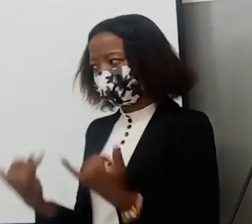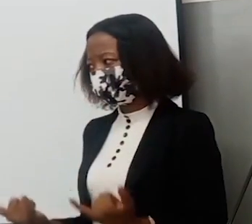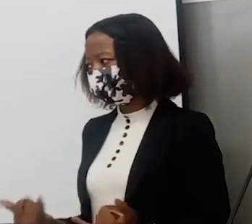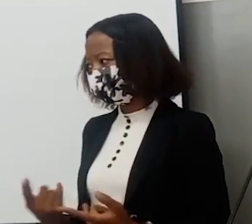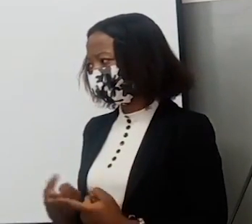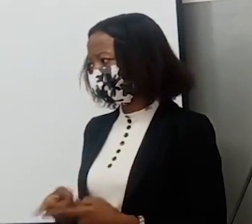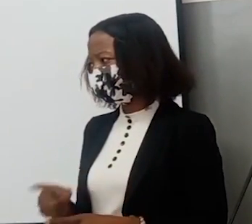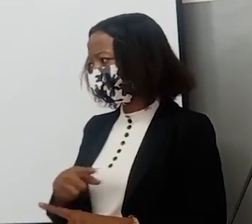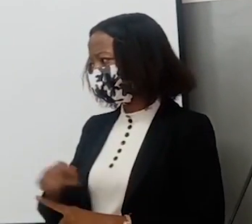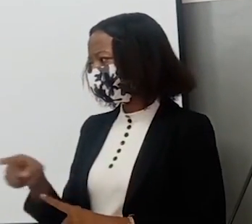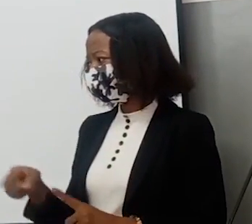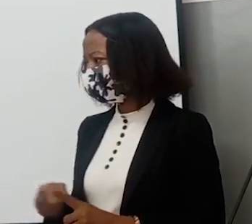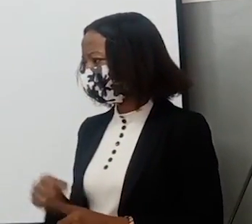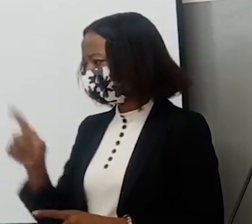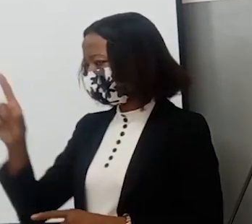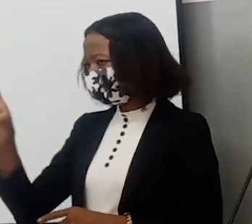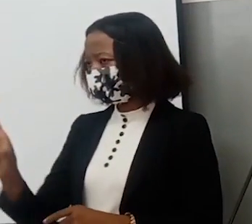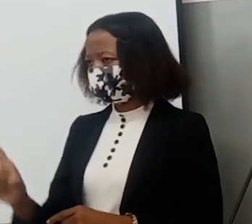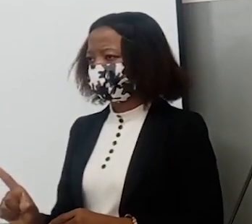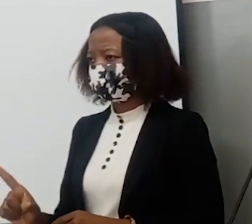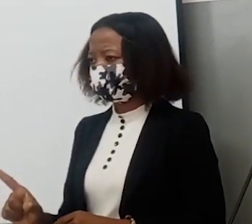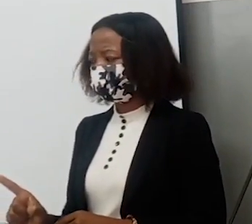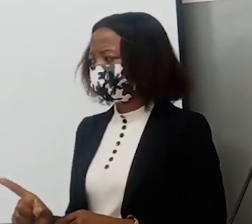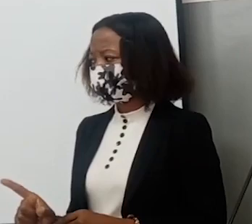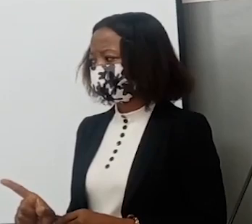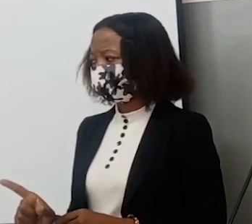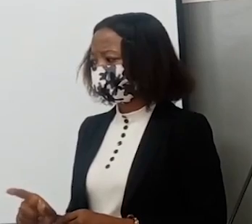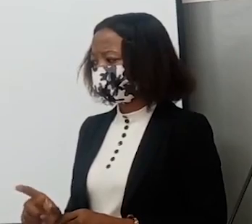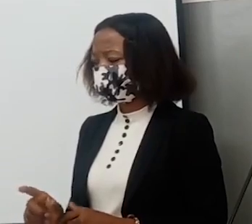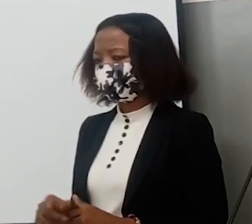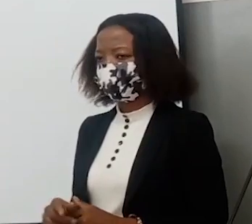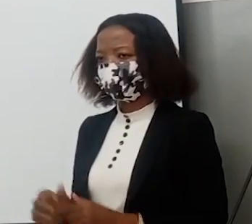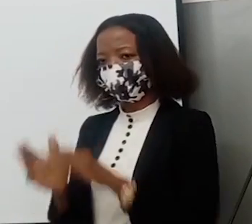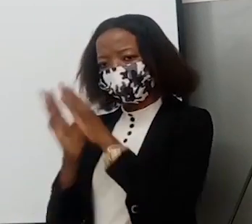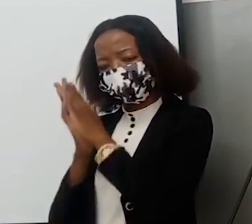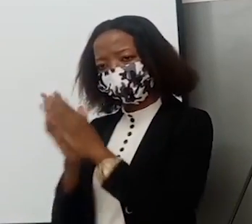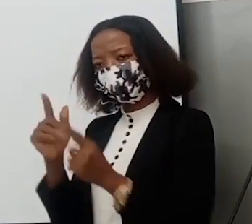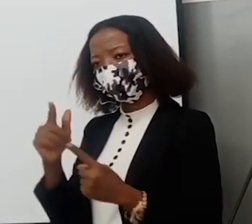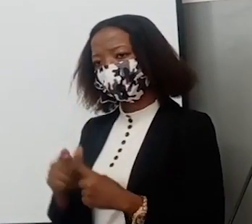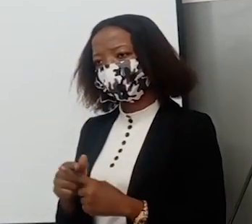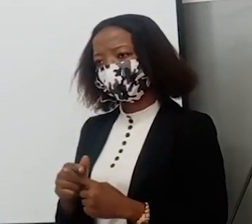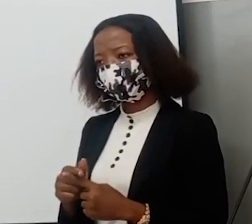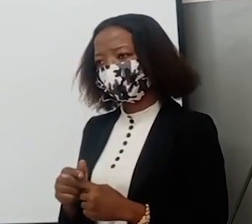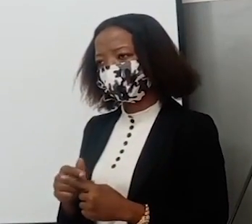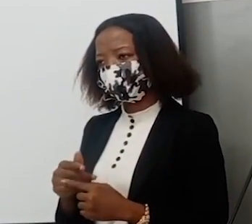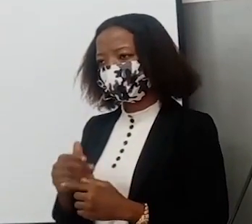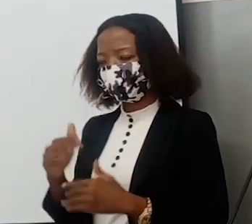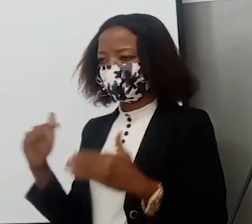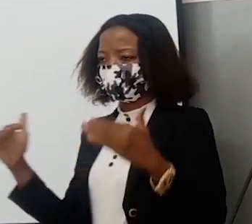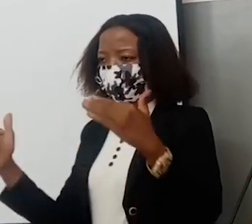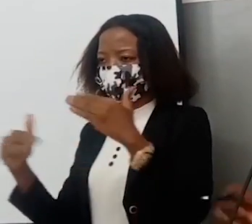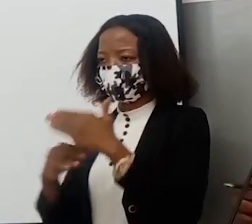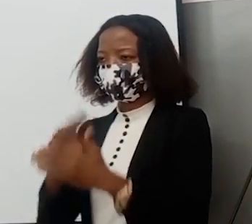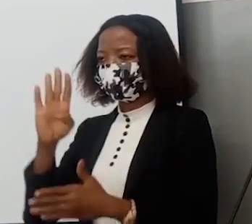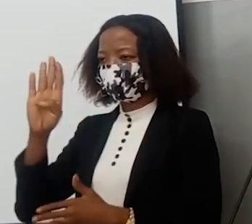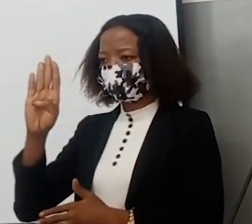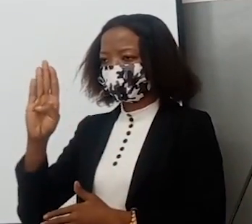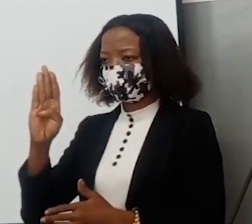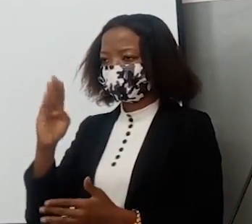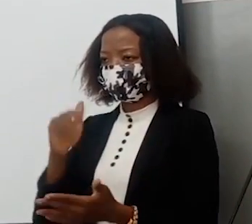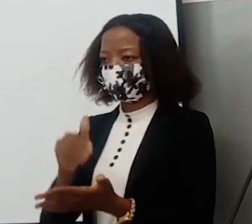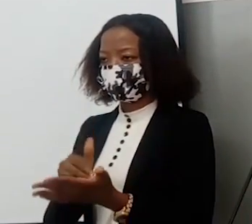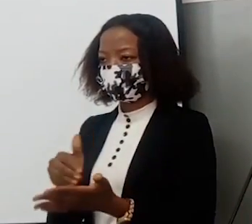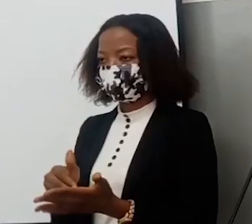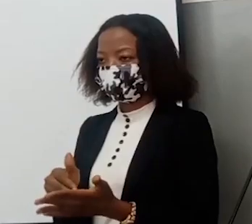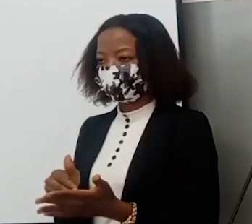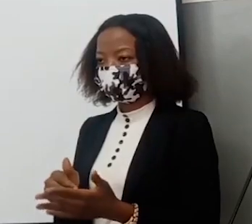scaled down, because of the low case numbers, we reduced our bed capacity to a little over 400. So when I talk about 46% of